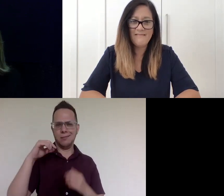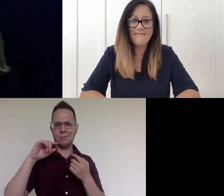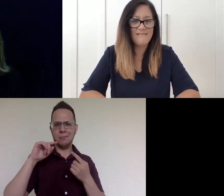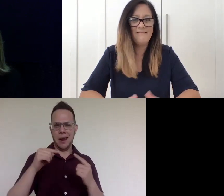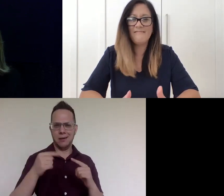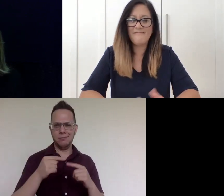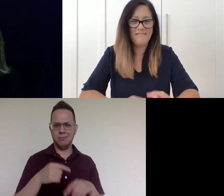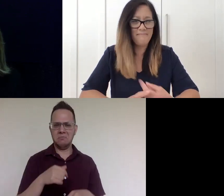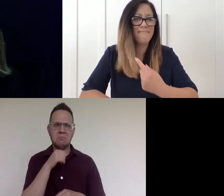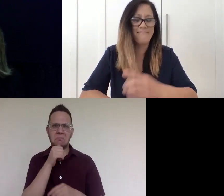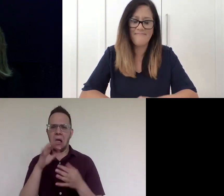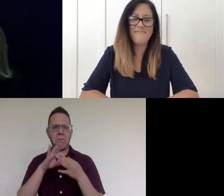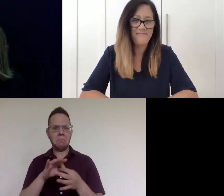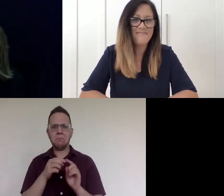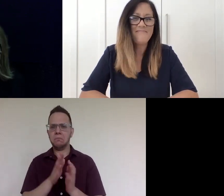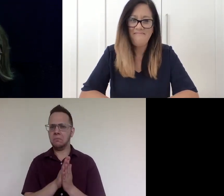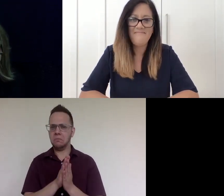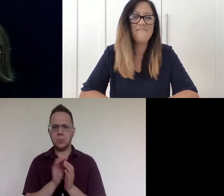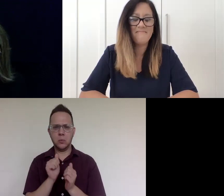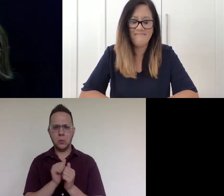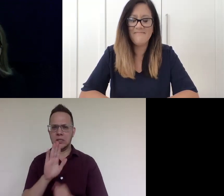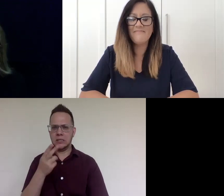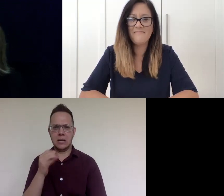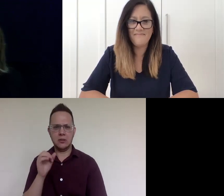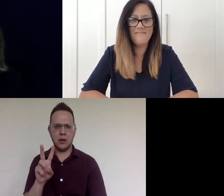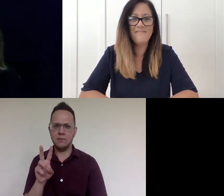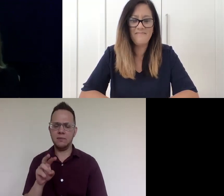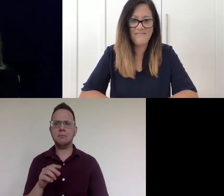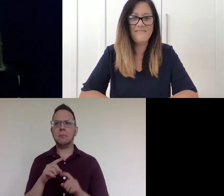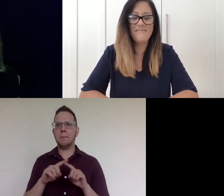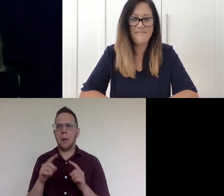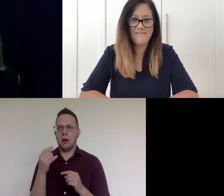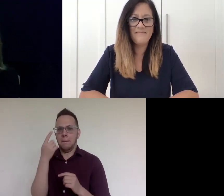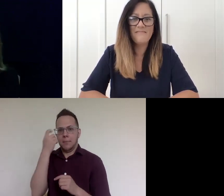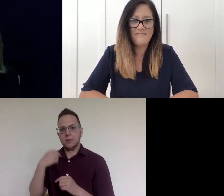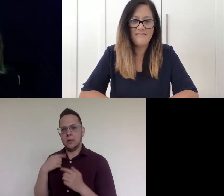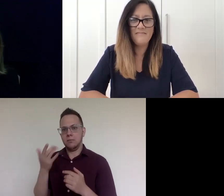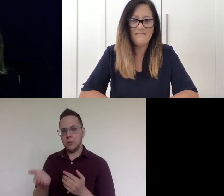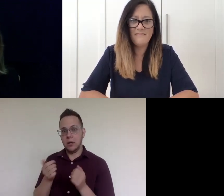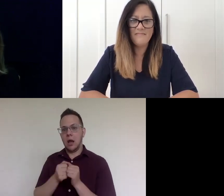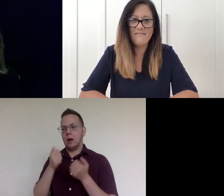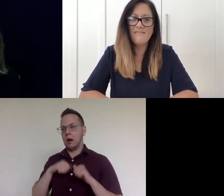Because the person came in for back pain. They didn't come in for anything to do with HIV.